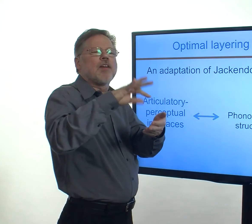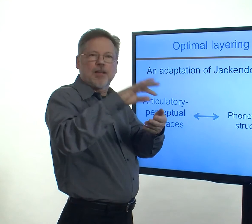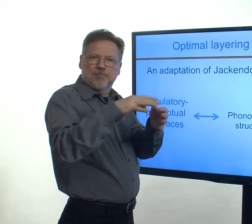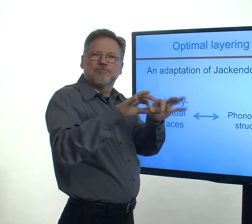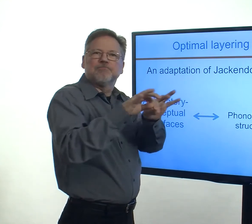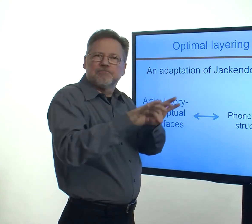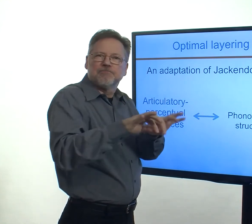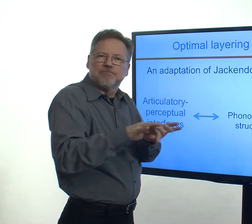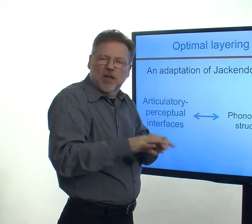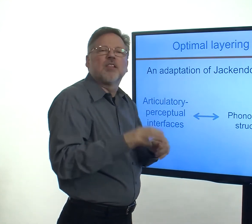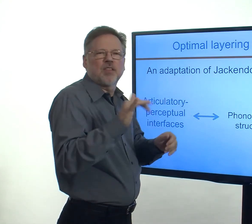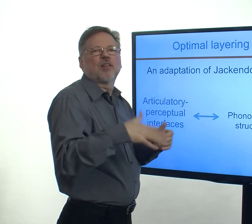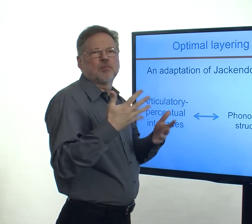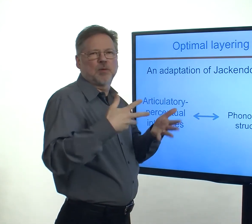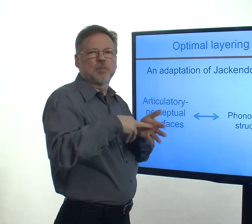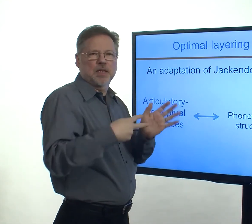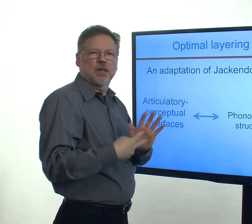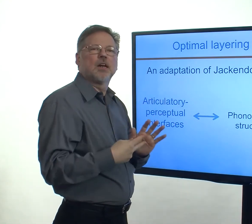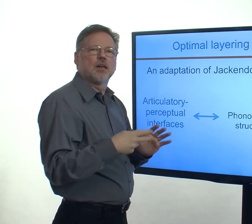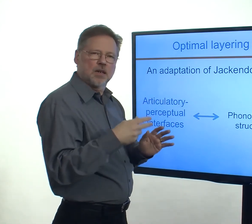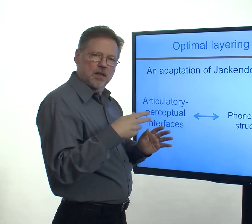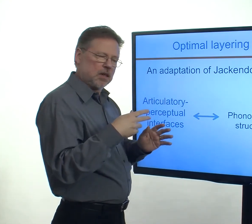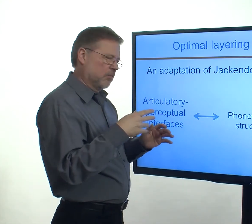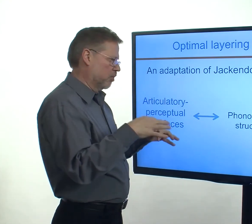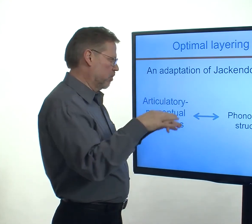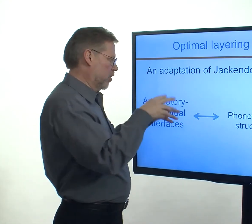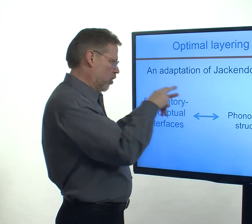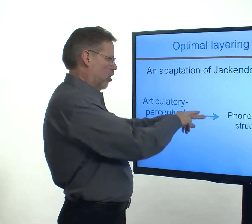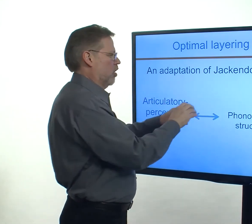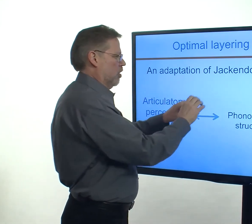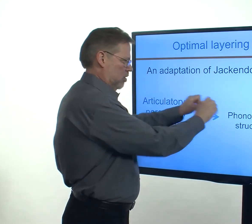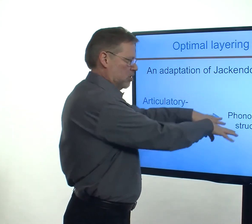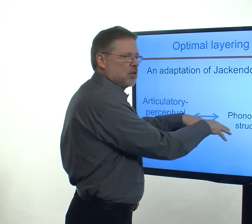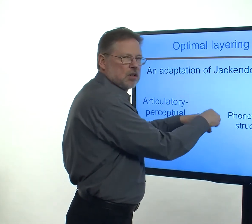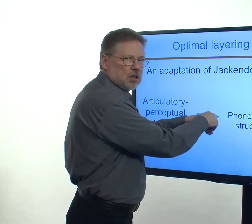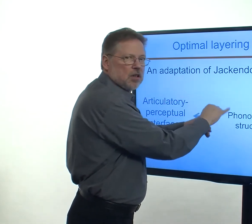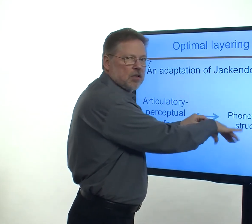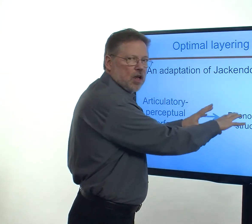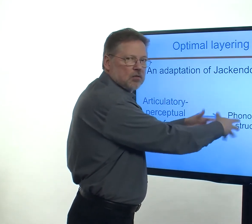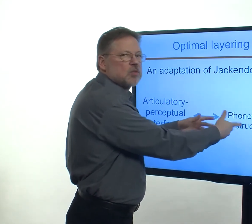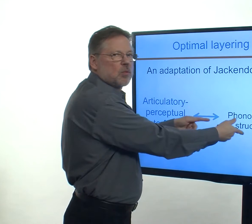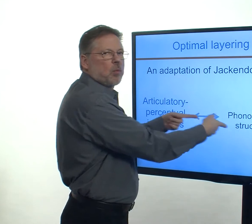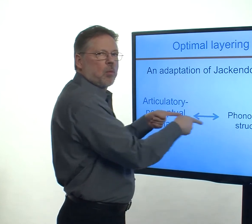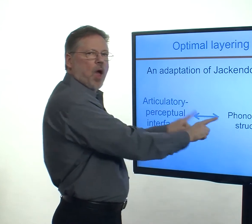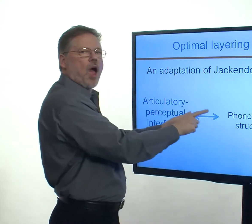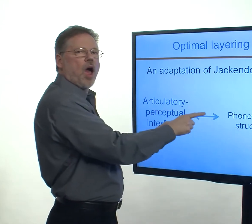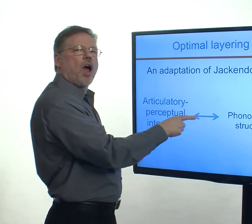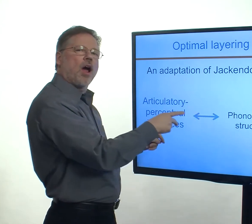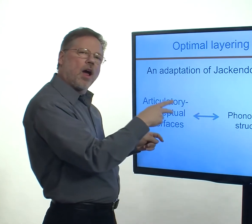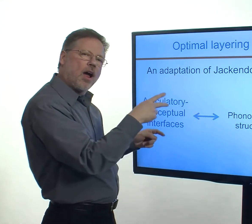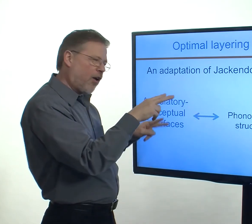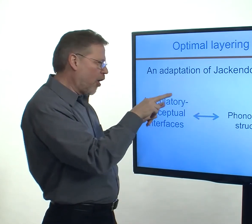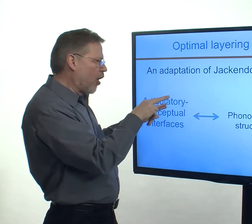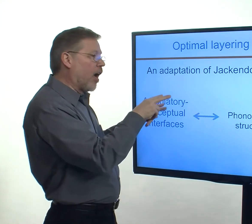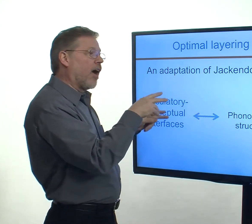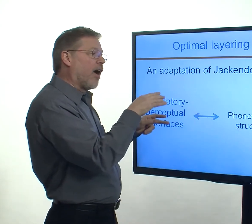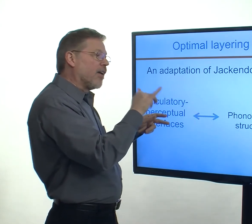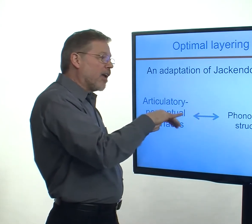essential. Learning what features are not distinctive will reveal what is essential. That's what it means to look at phonological